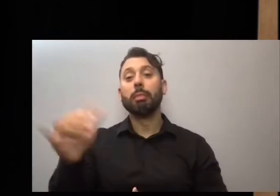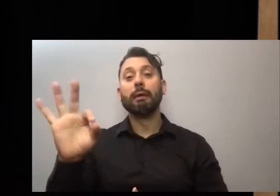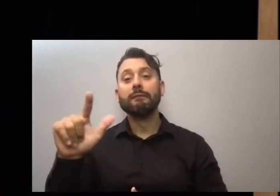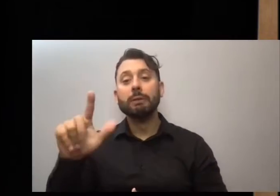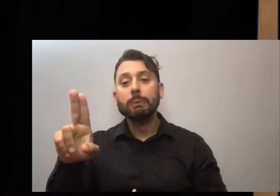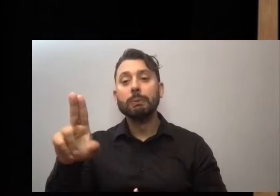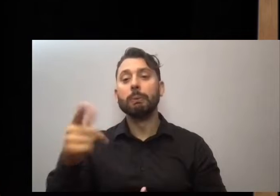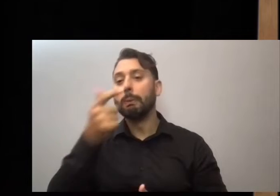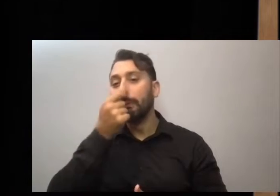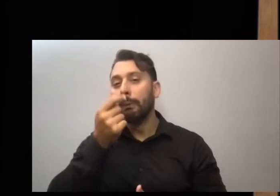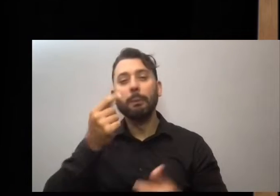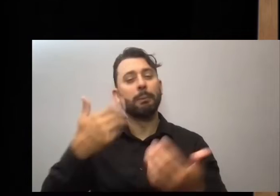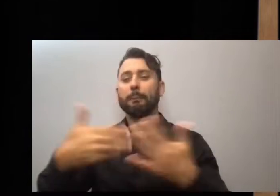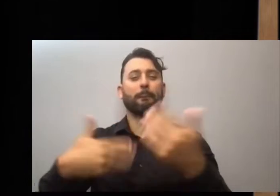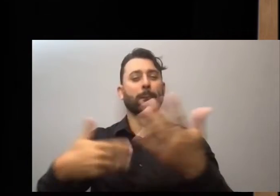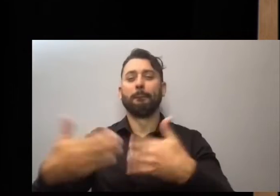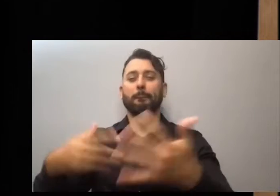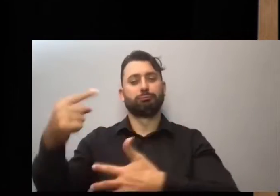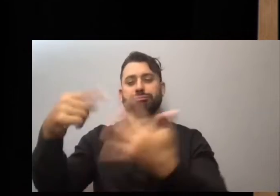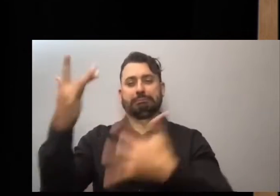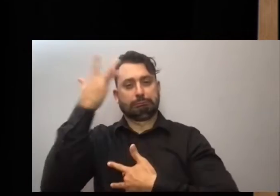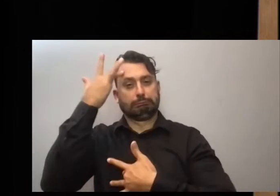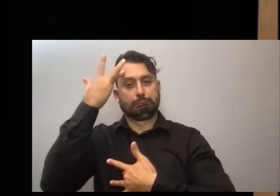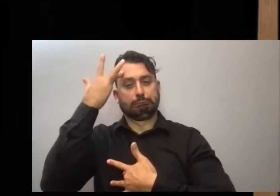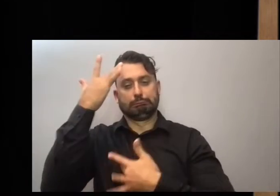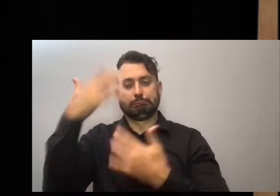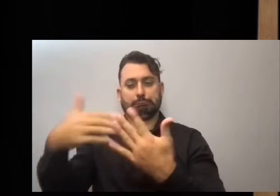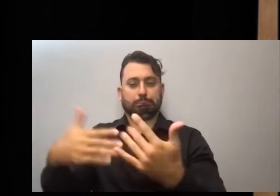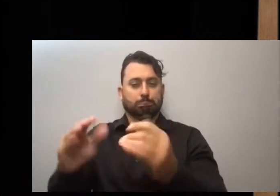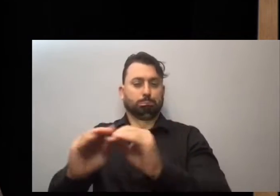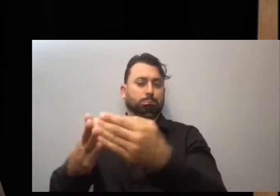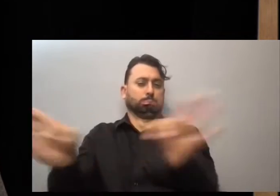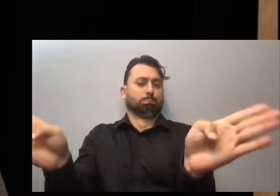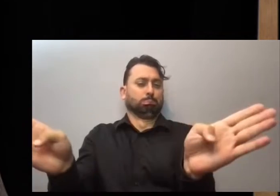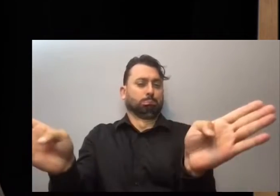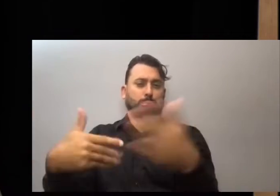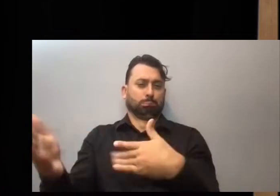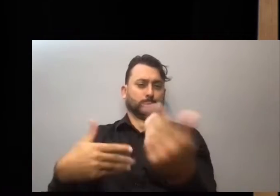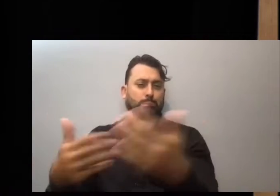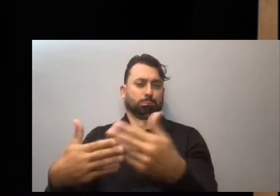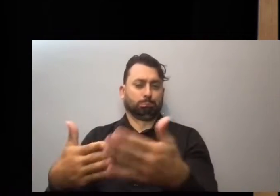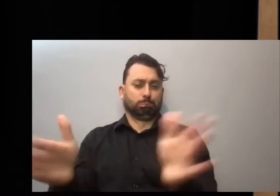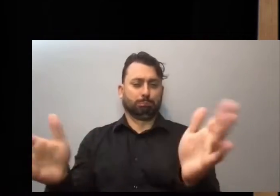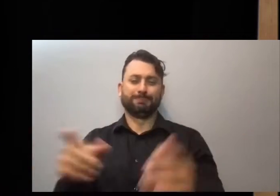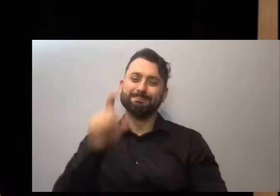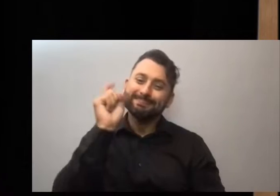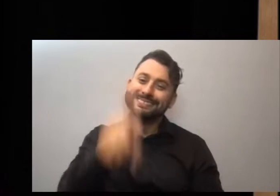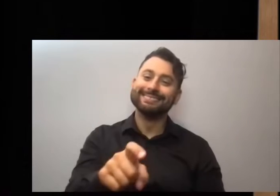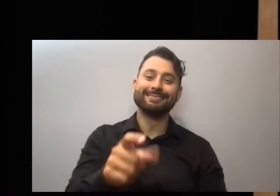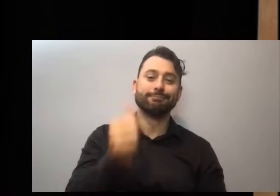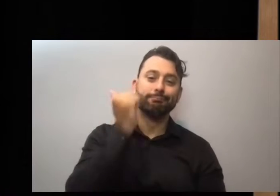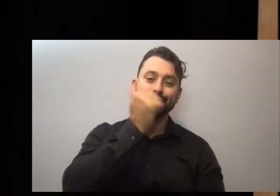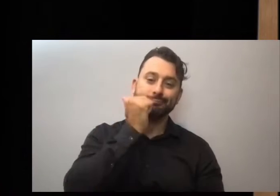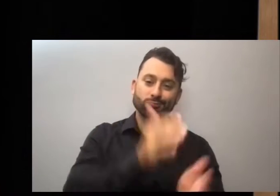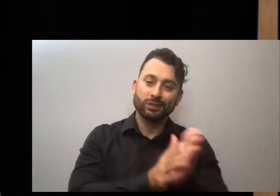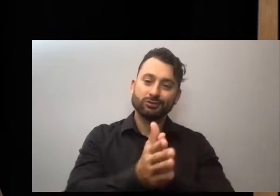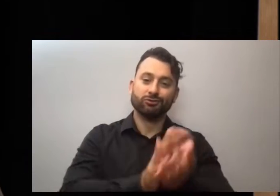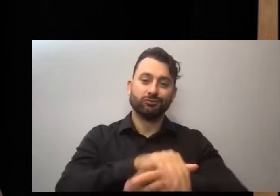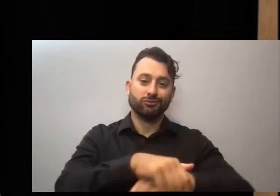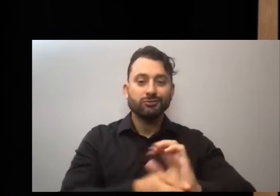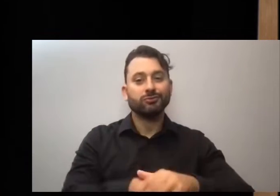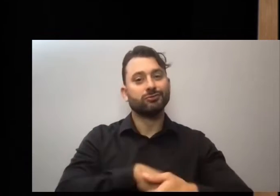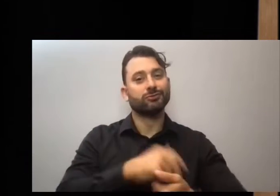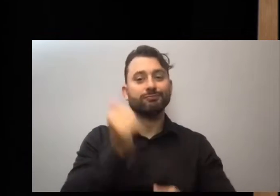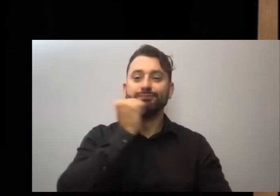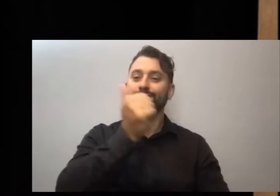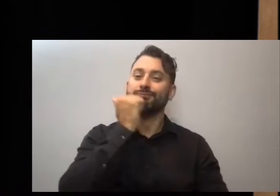the flu, colds, other things. So we really do want people to wash their hands. But then also, we do want people to get